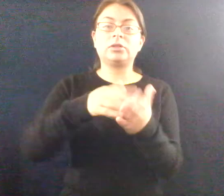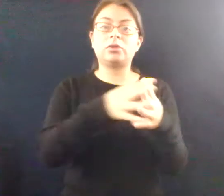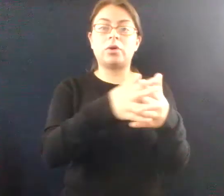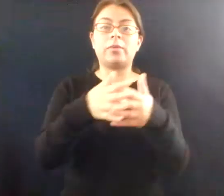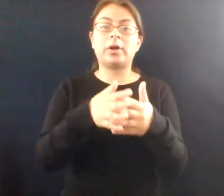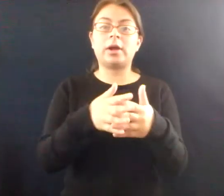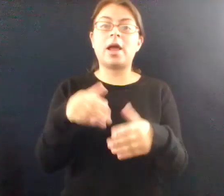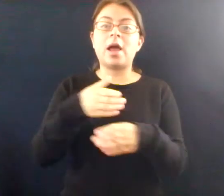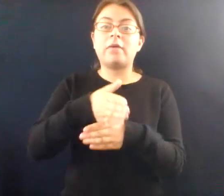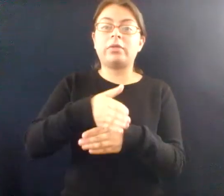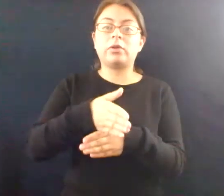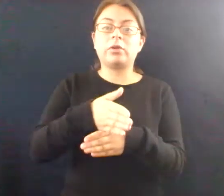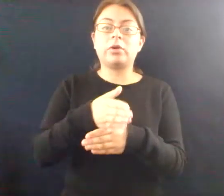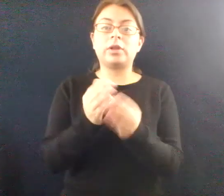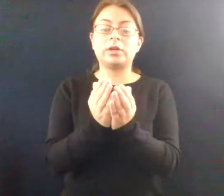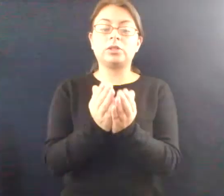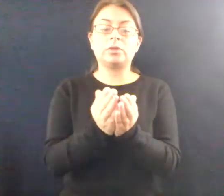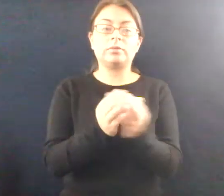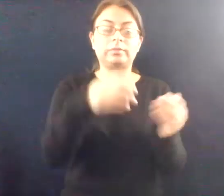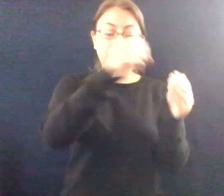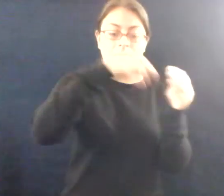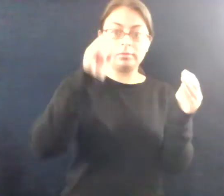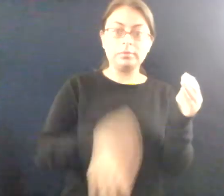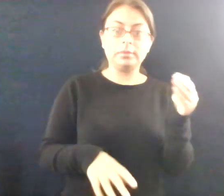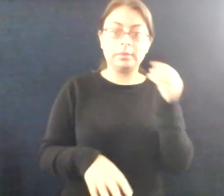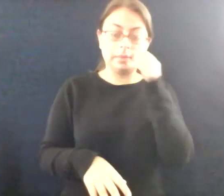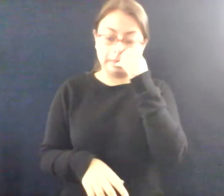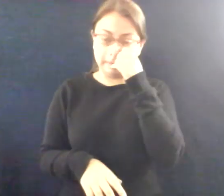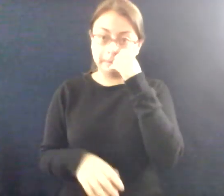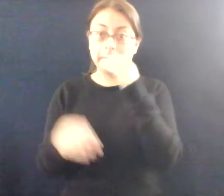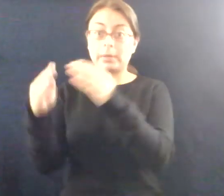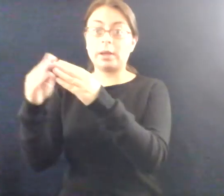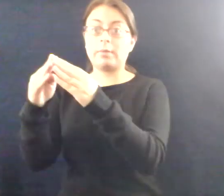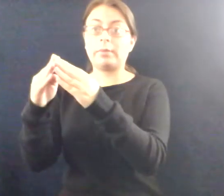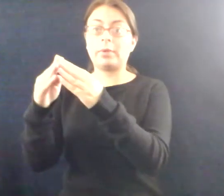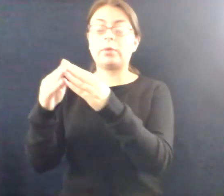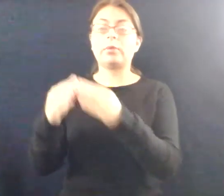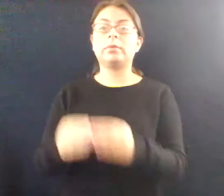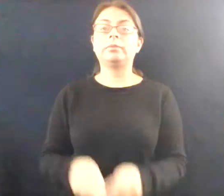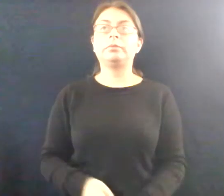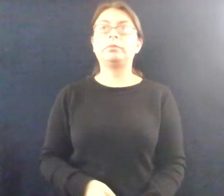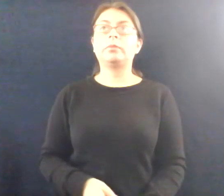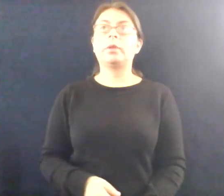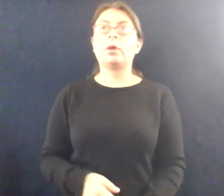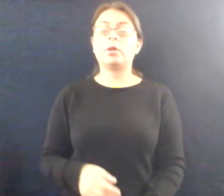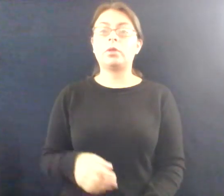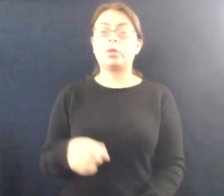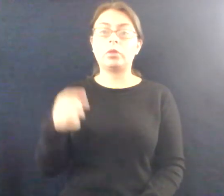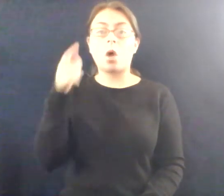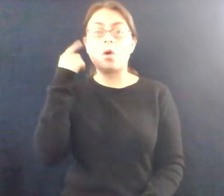After the ships dropped anchor near the mouth of the river, the gold seekers were faced with making their way across